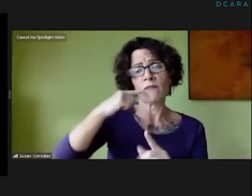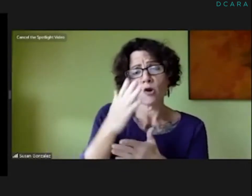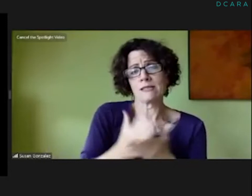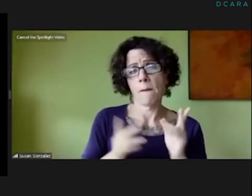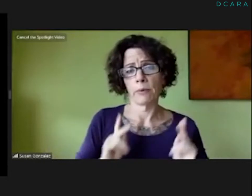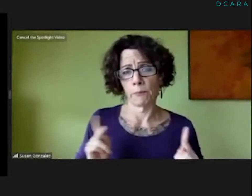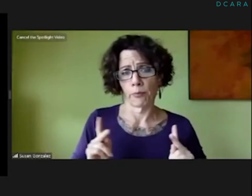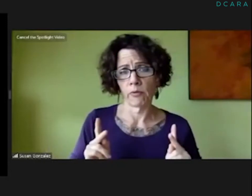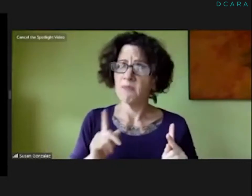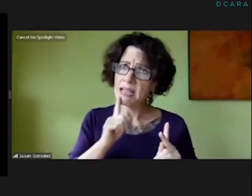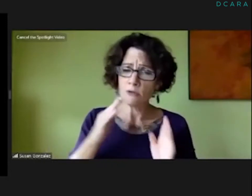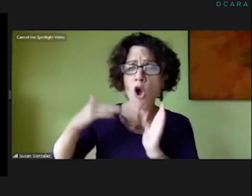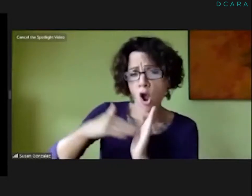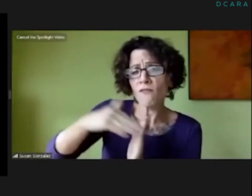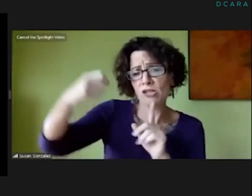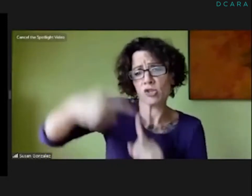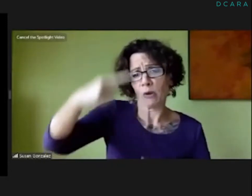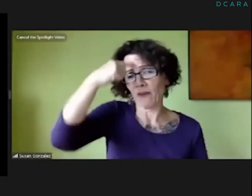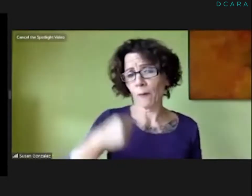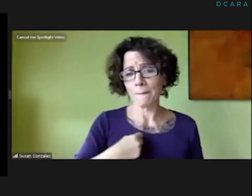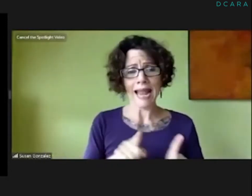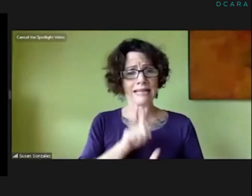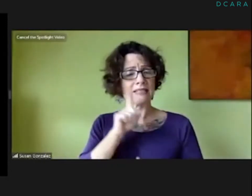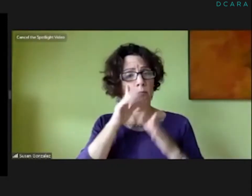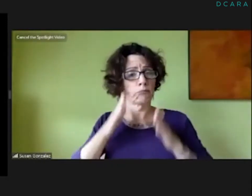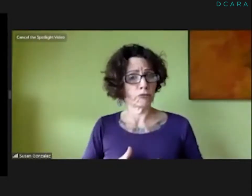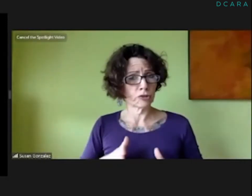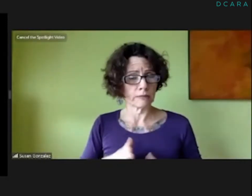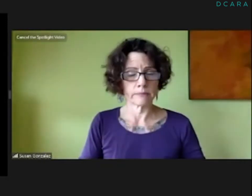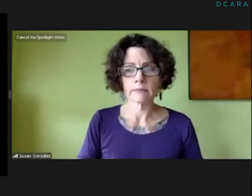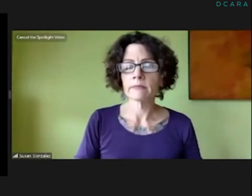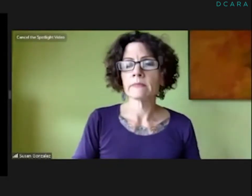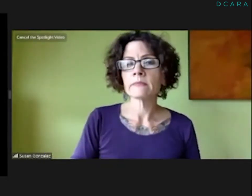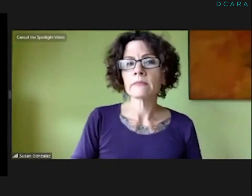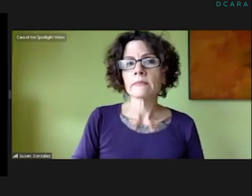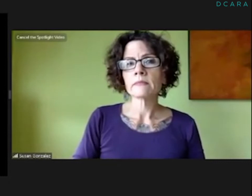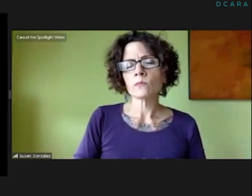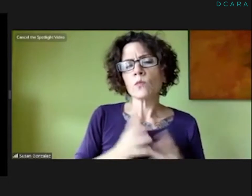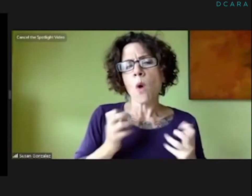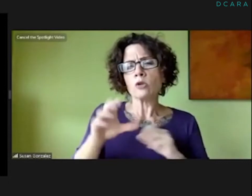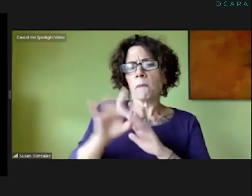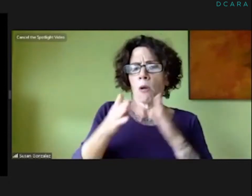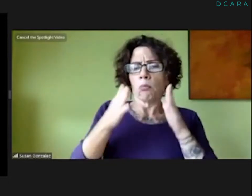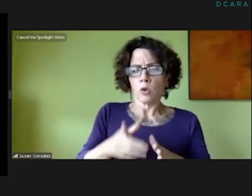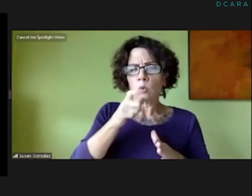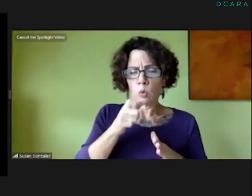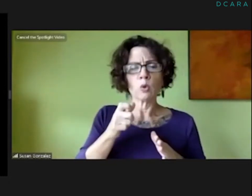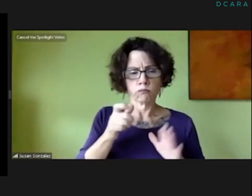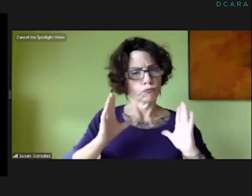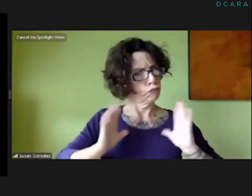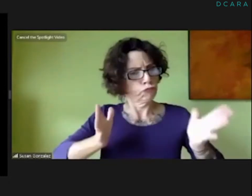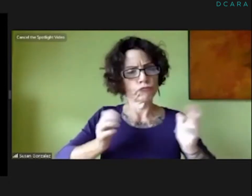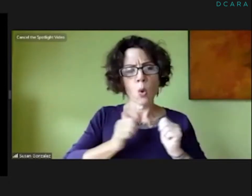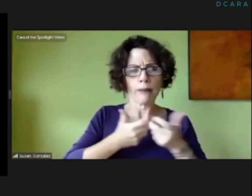So being able to deal with a variety of hearing businesses, it can be triggering for some people. Oftentimes it is